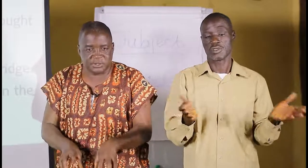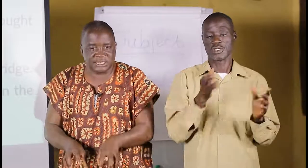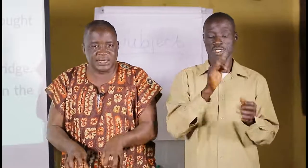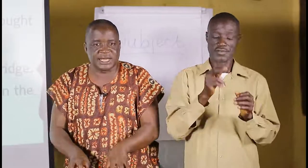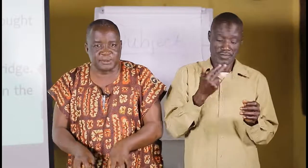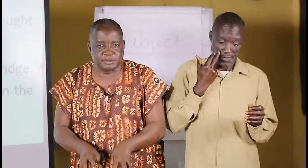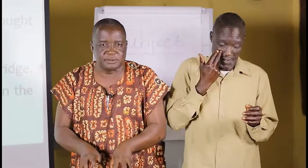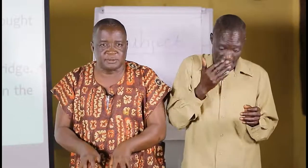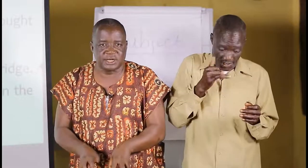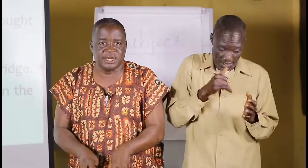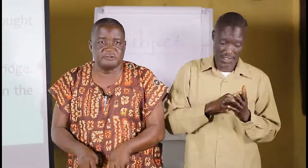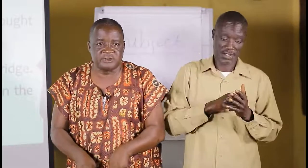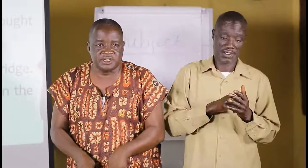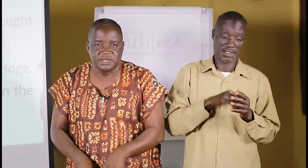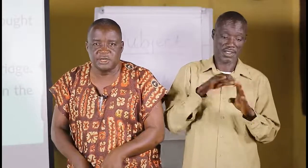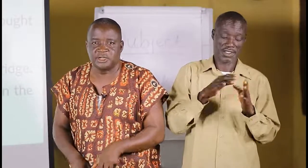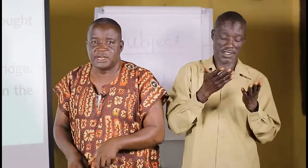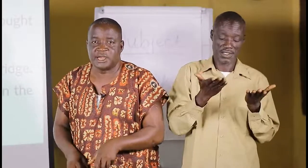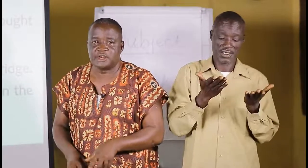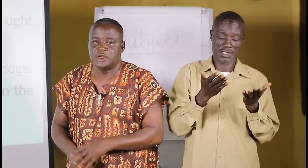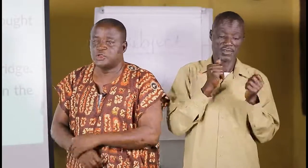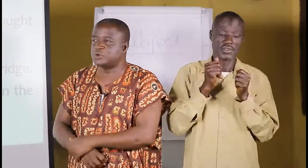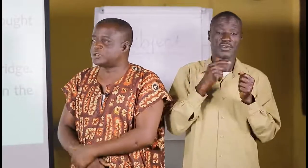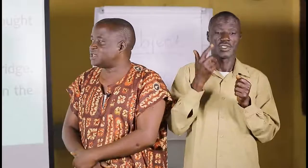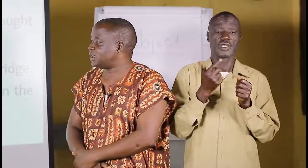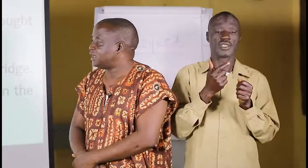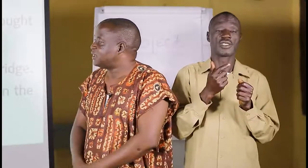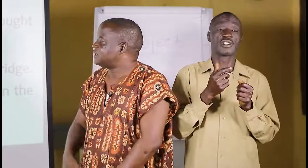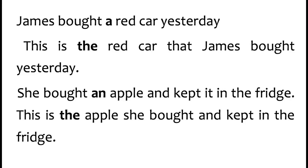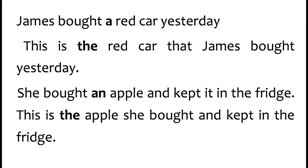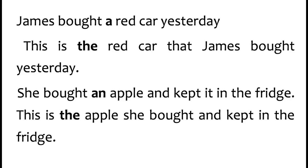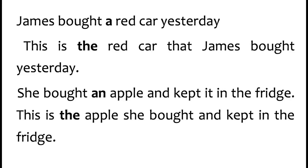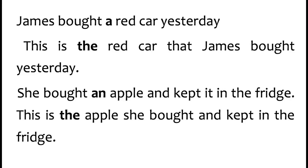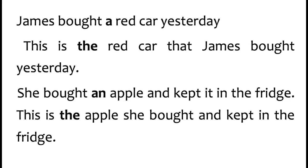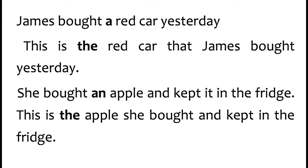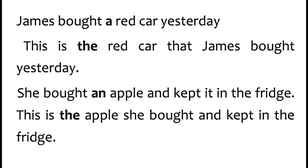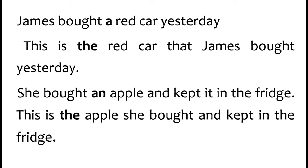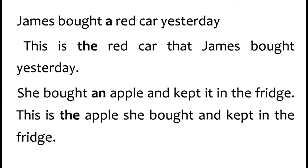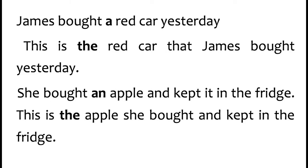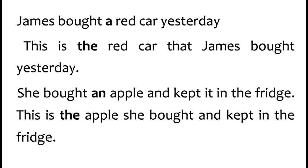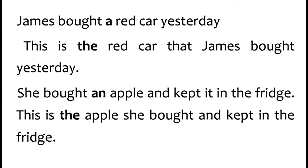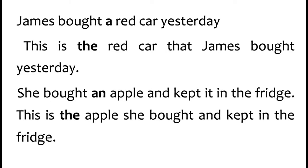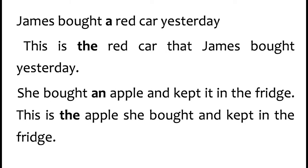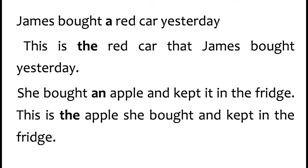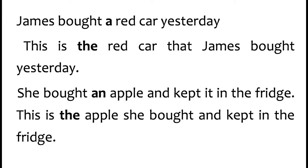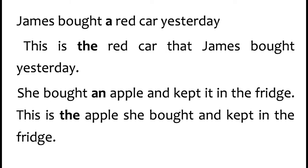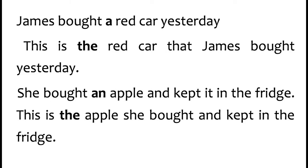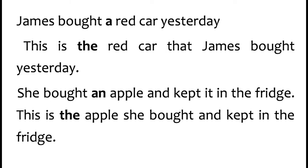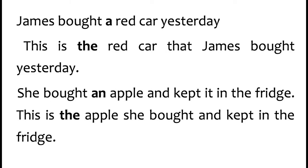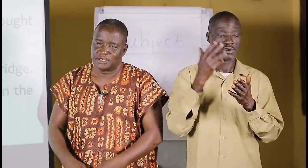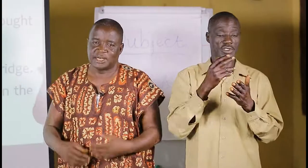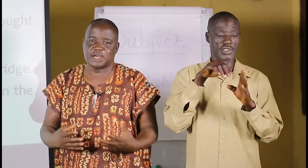if you see the apple in the fridge, then you will say, this is the apple she bought and kept in the